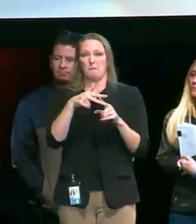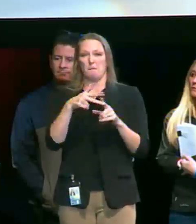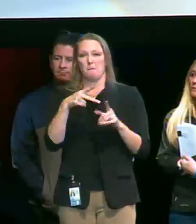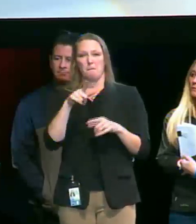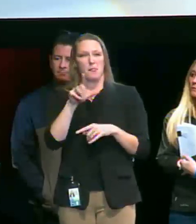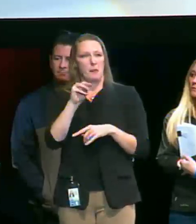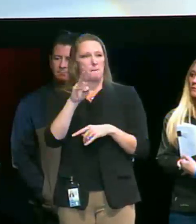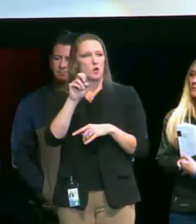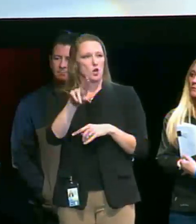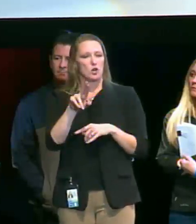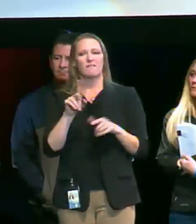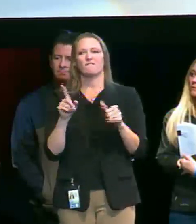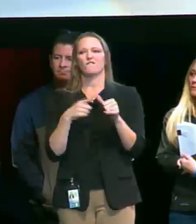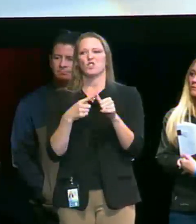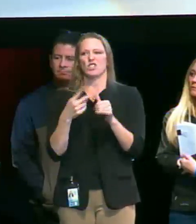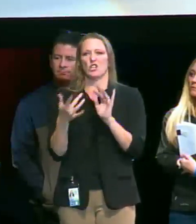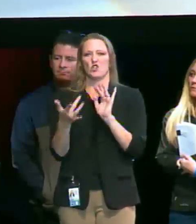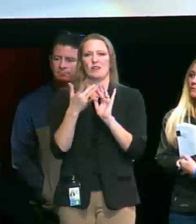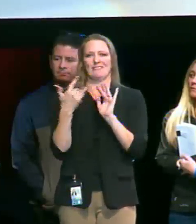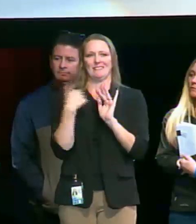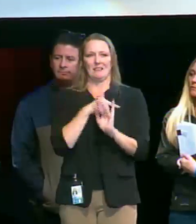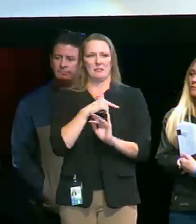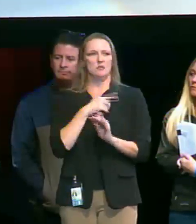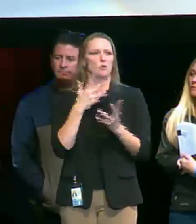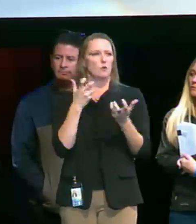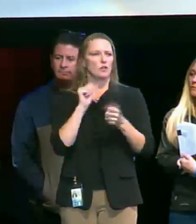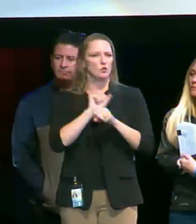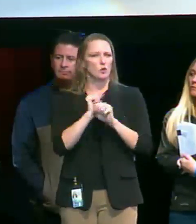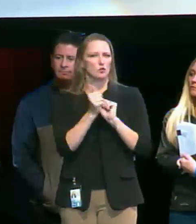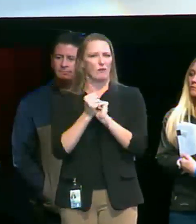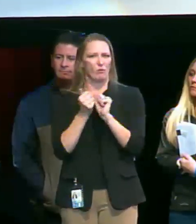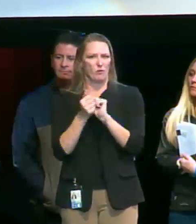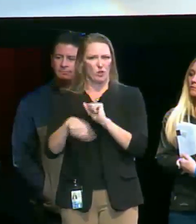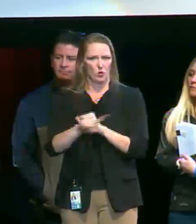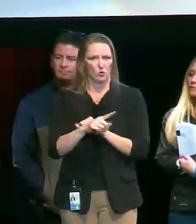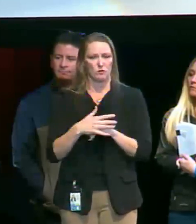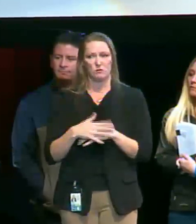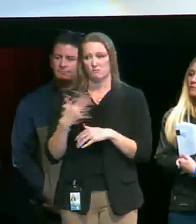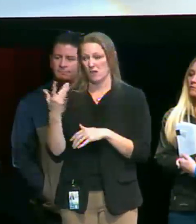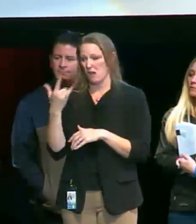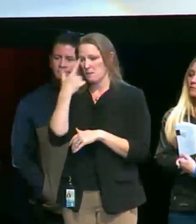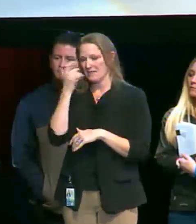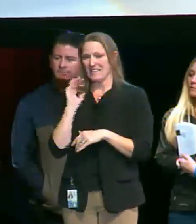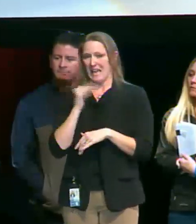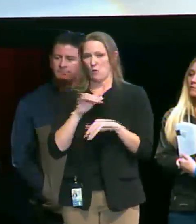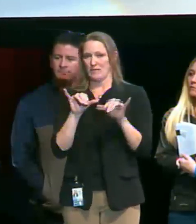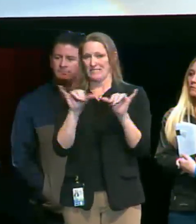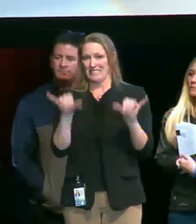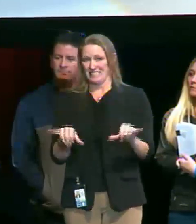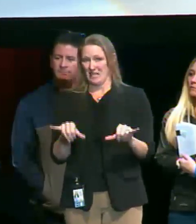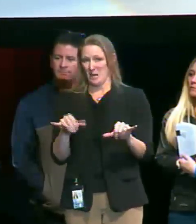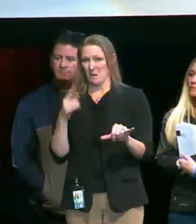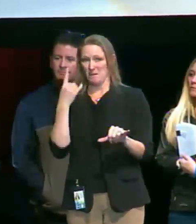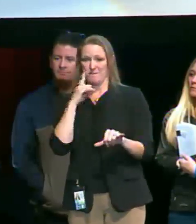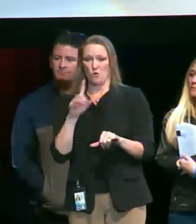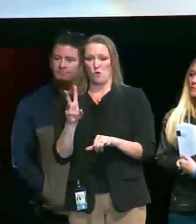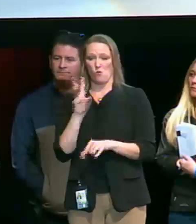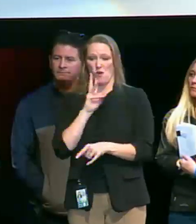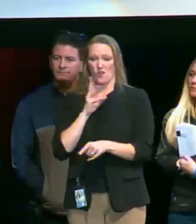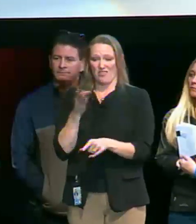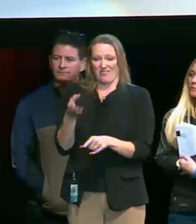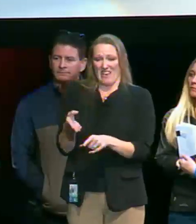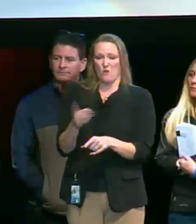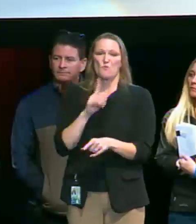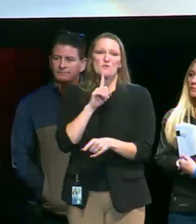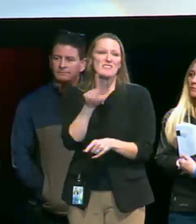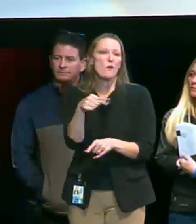We're here to partner with you on that, because our system of wastewater treatment in Montecito is really only for the water